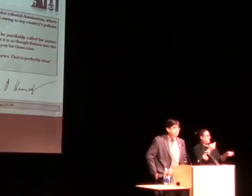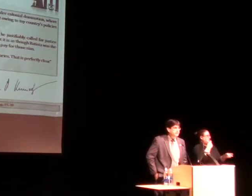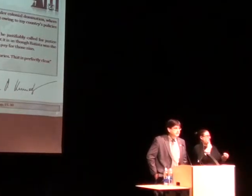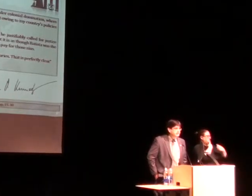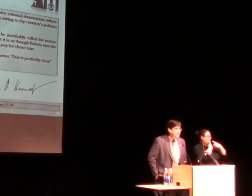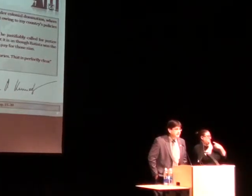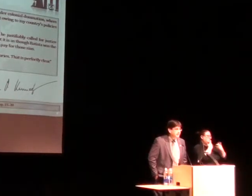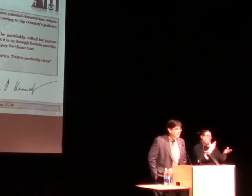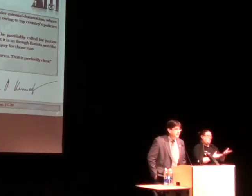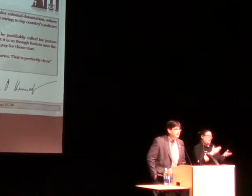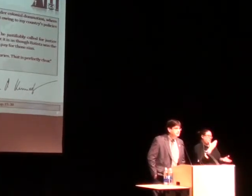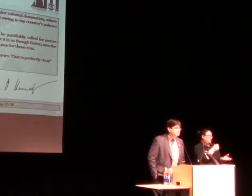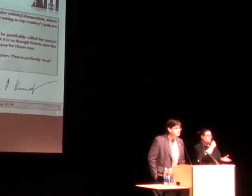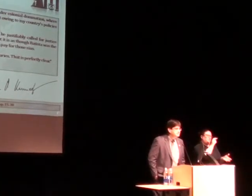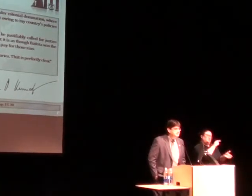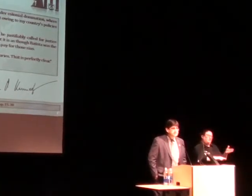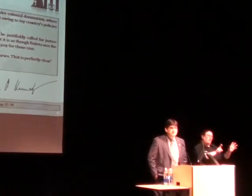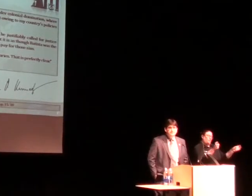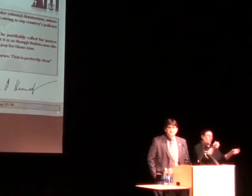Probably you don't read that every day.